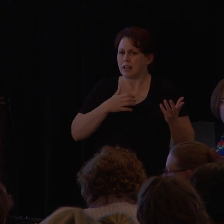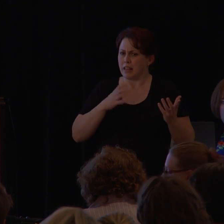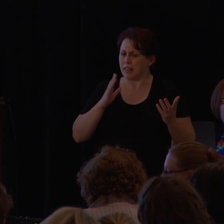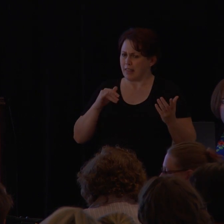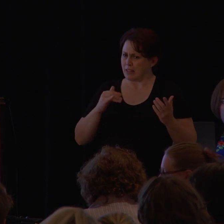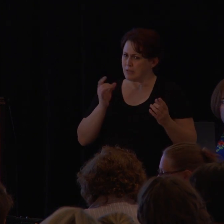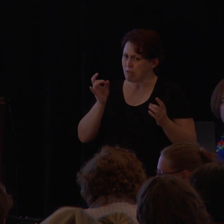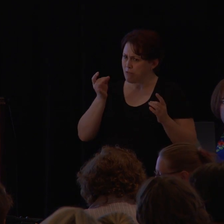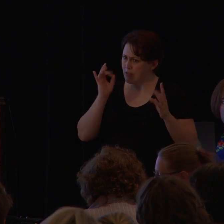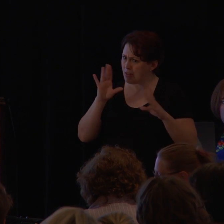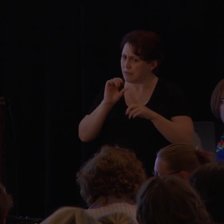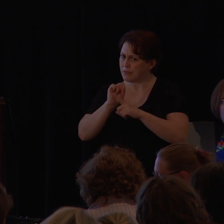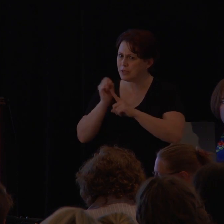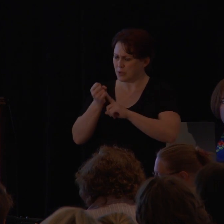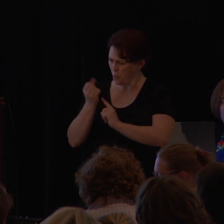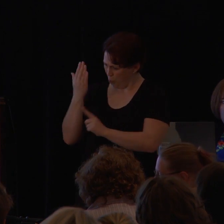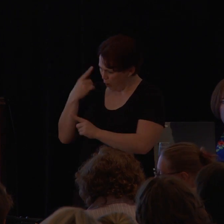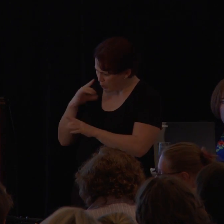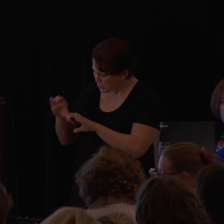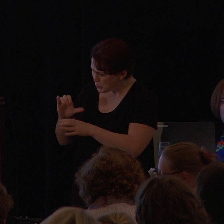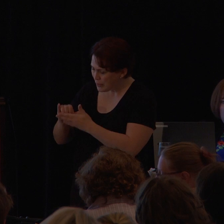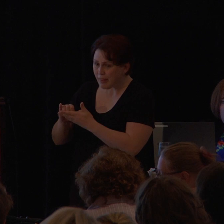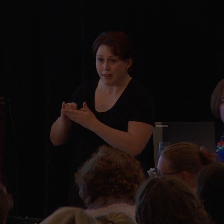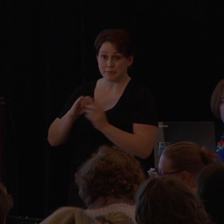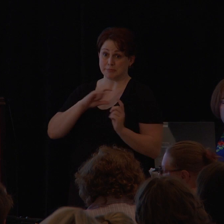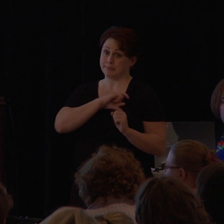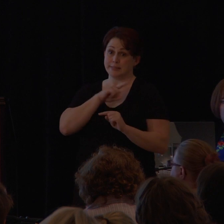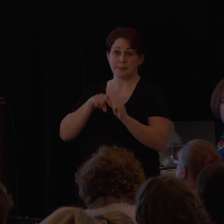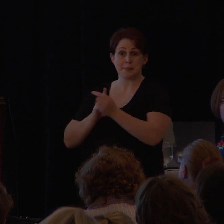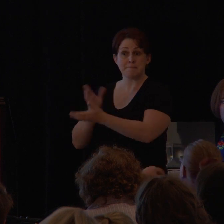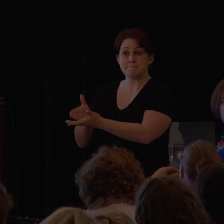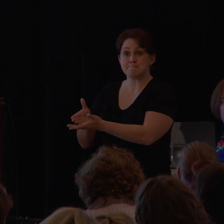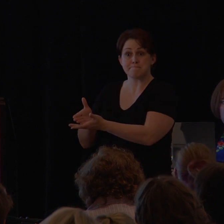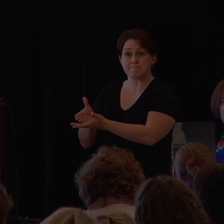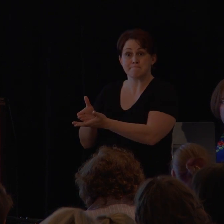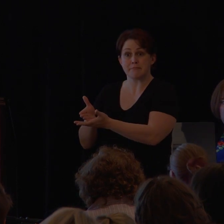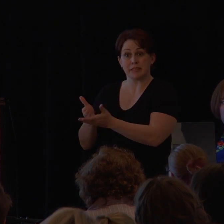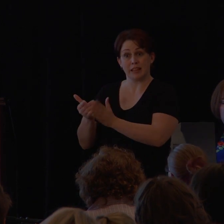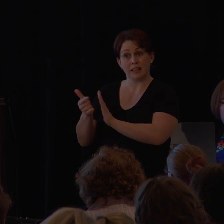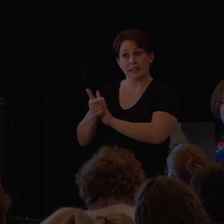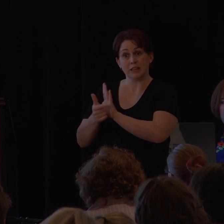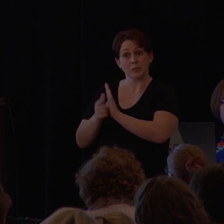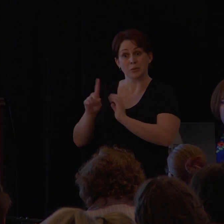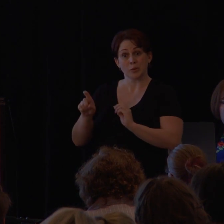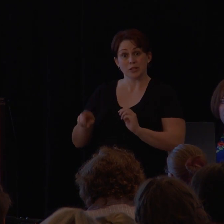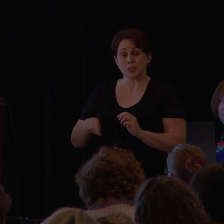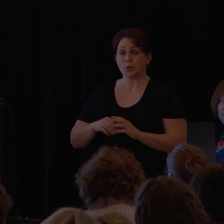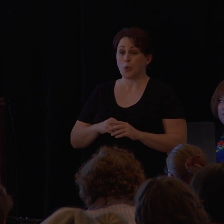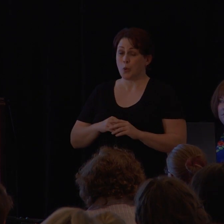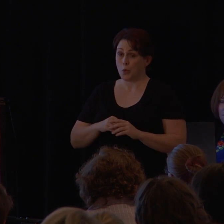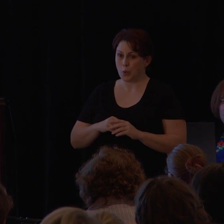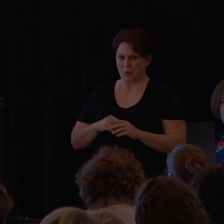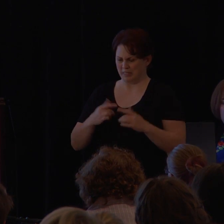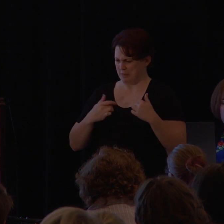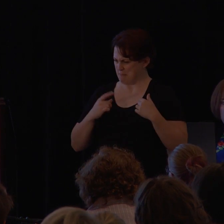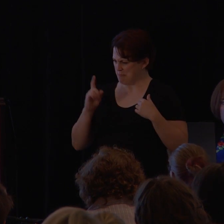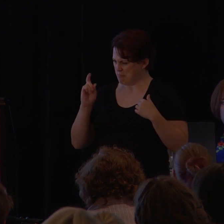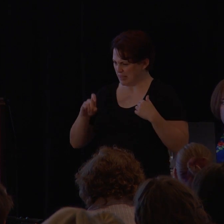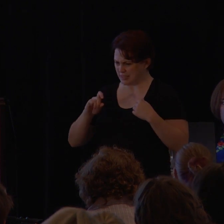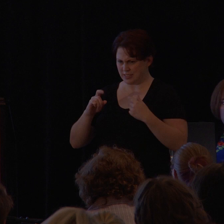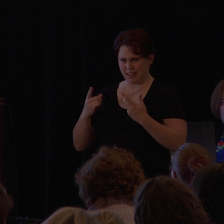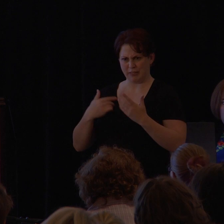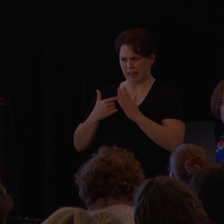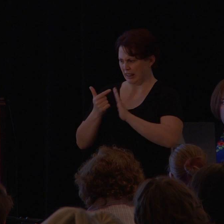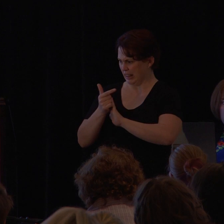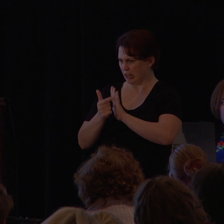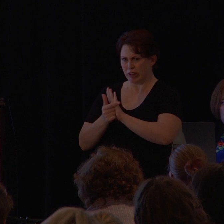disturbing questions about that, why you would do it and those kind of things. But the practical legal one is surely there must be some legal response